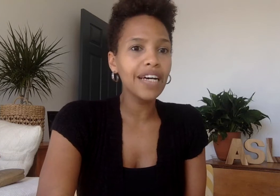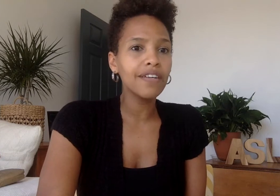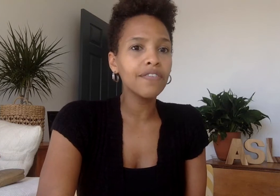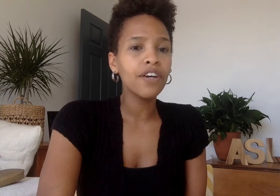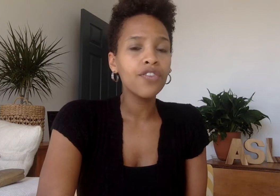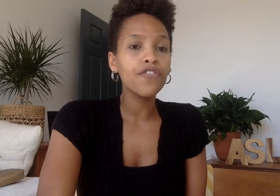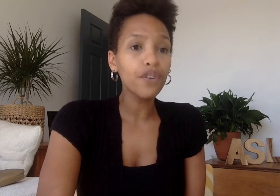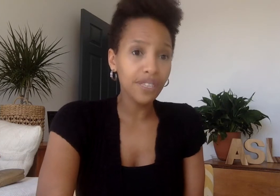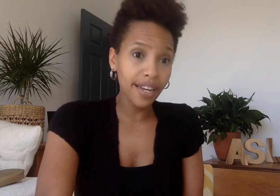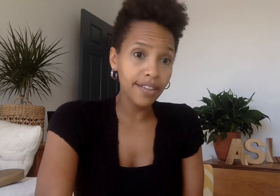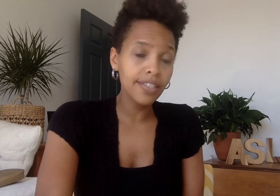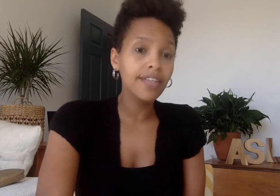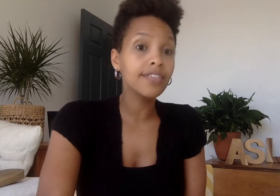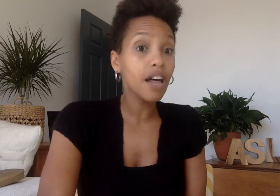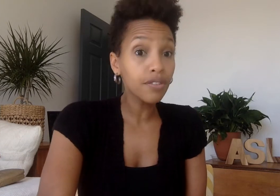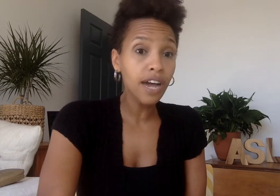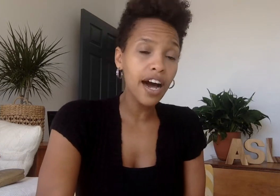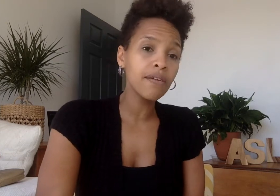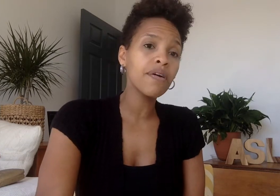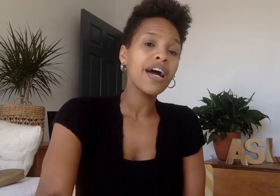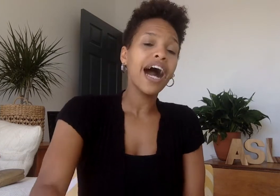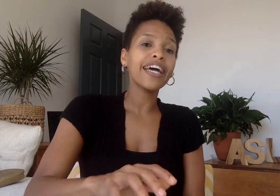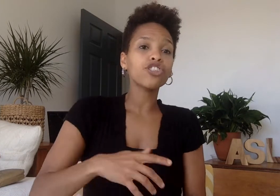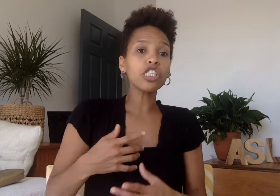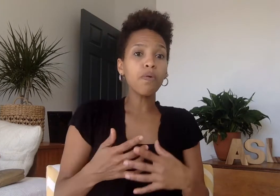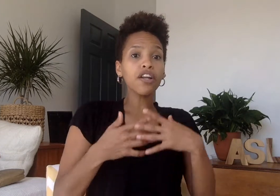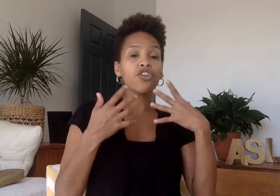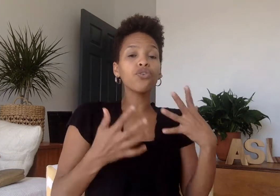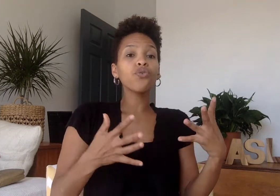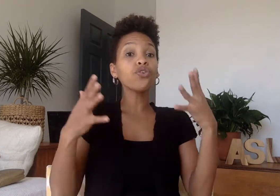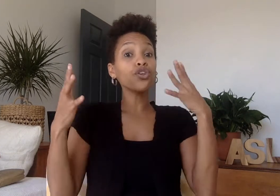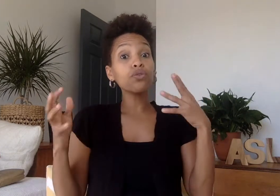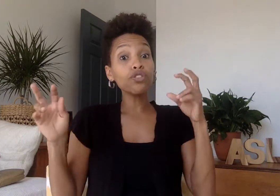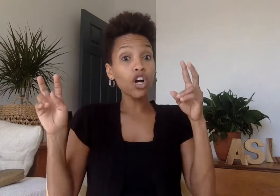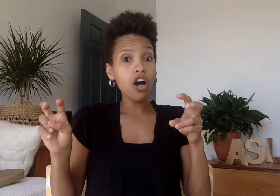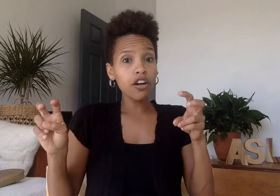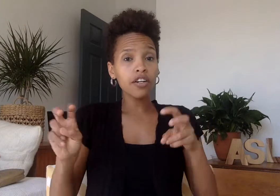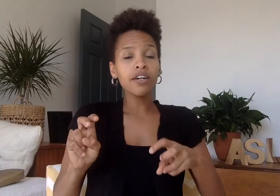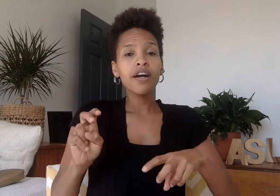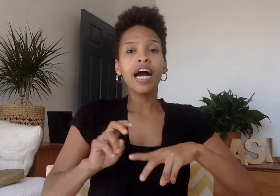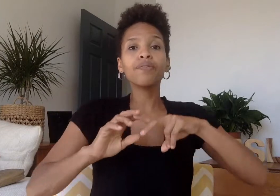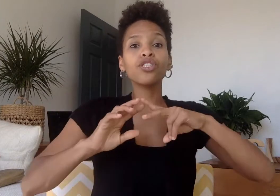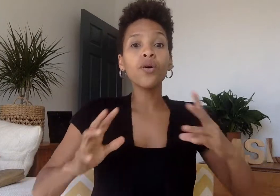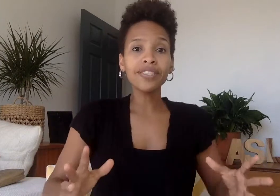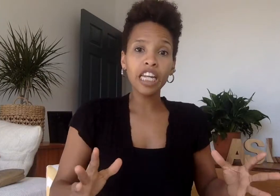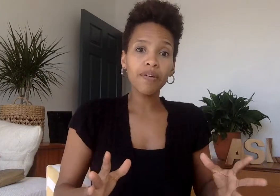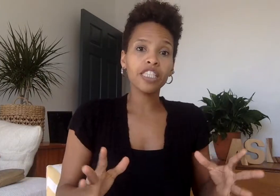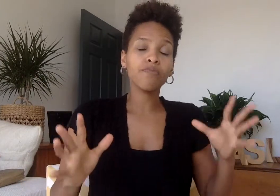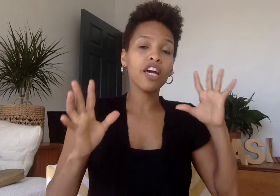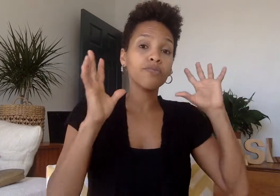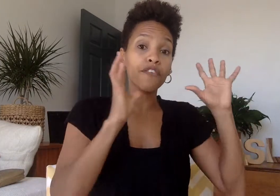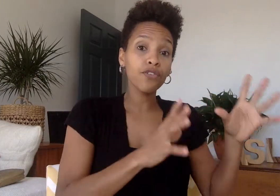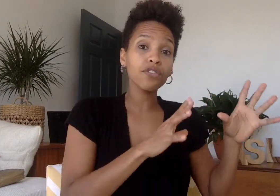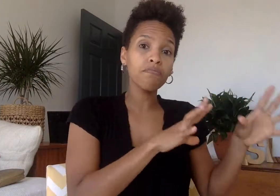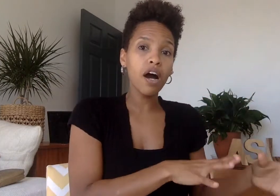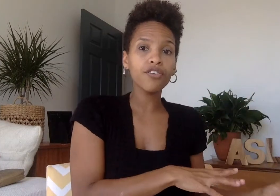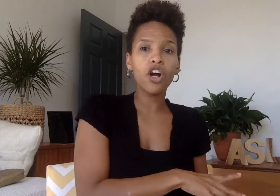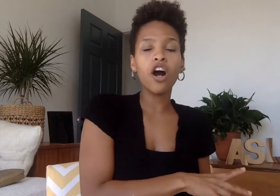have the first sentence. This other time, I had just bought a new used car. I was so excited because it was my first modern car